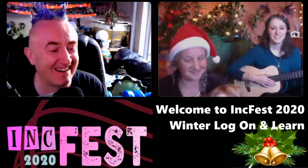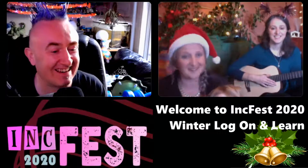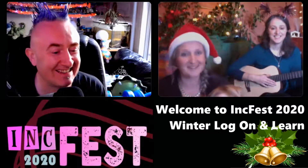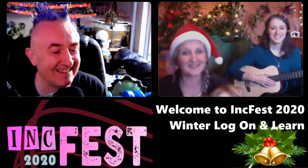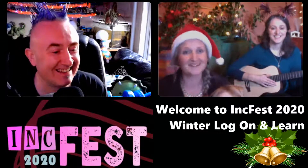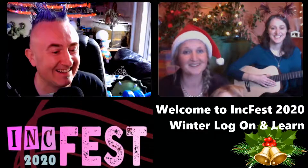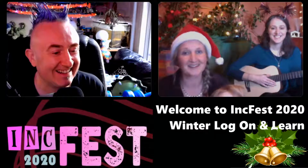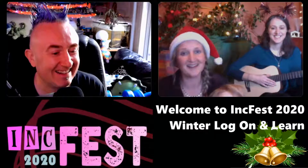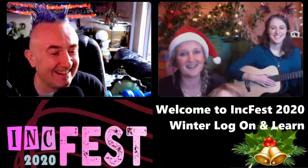is.